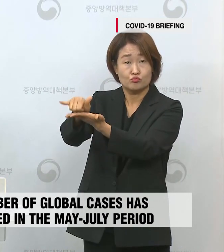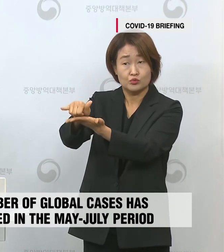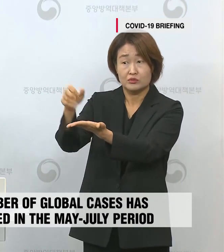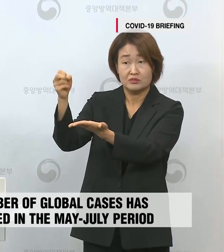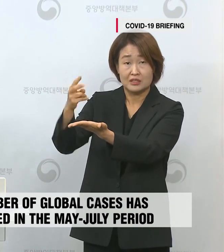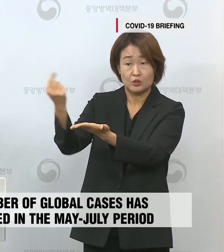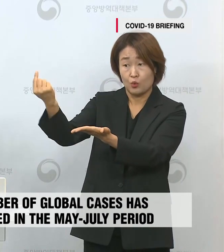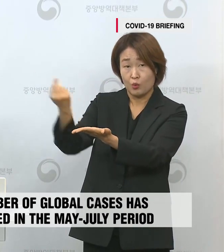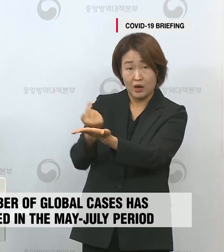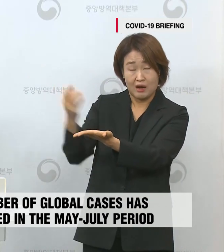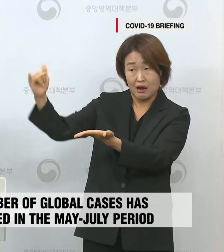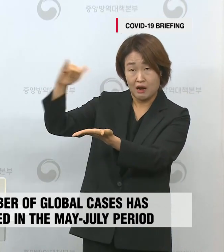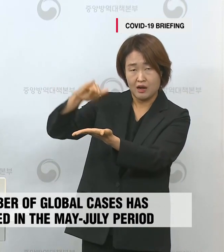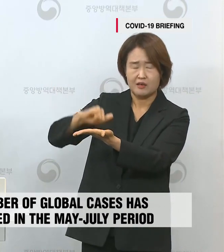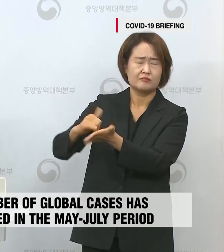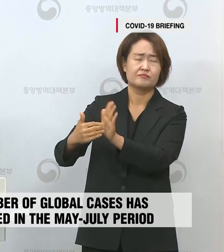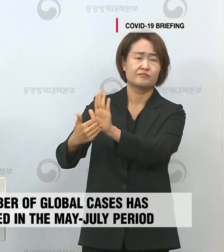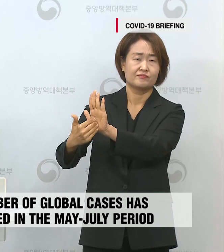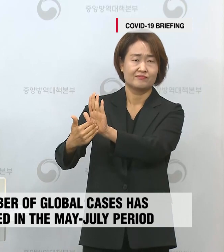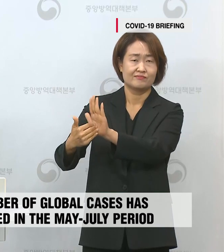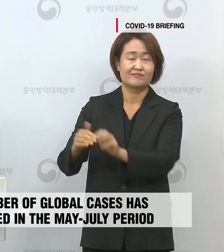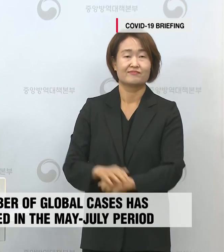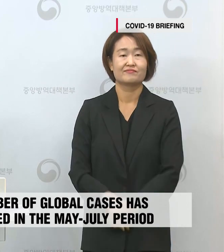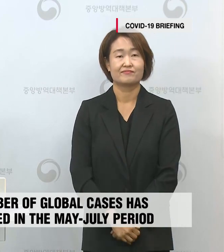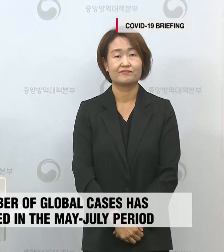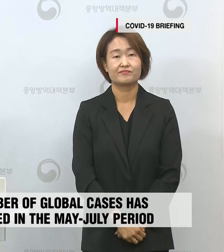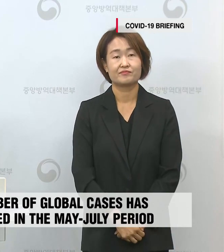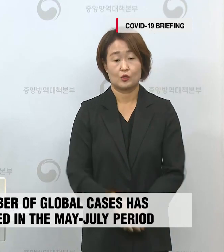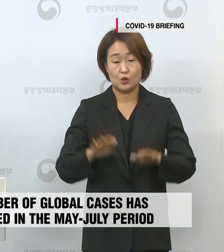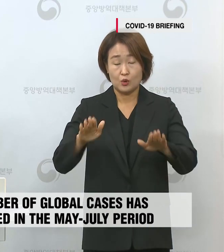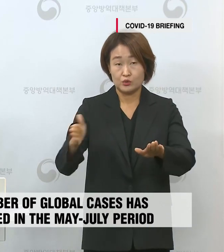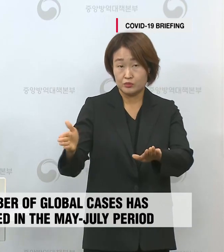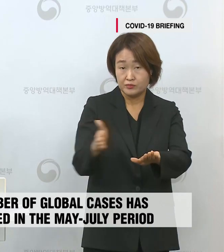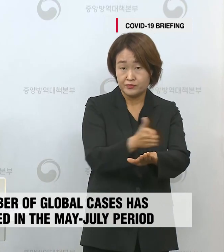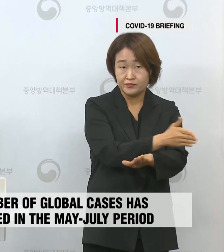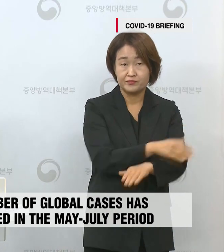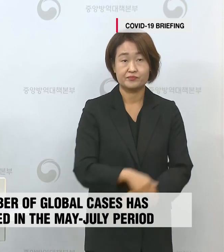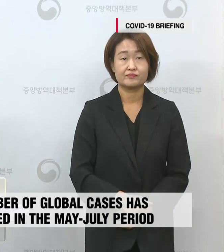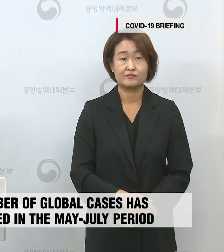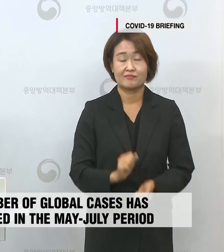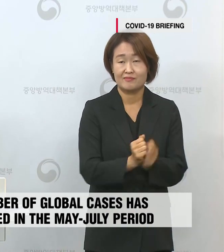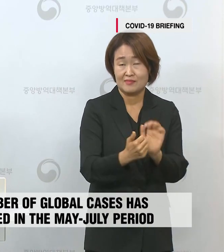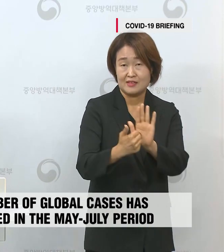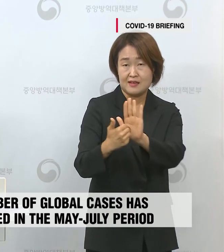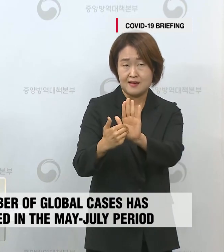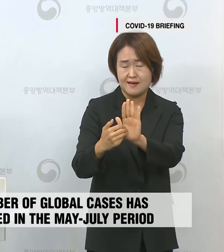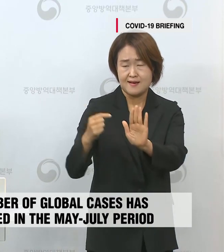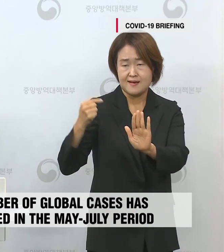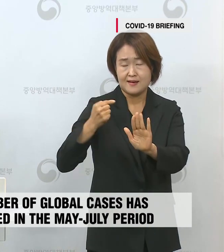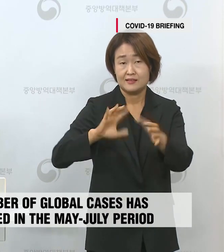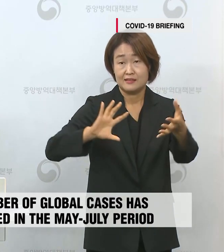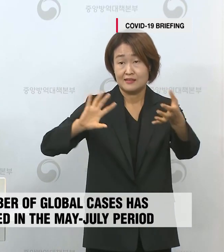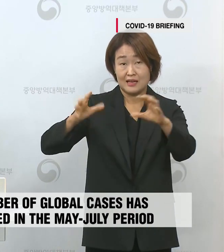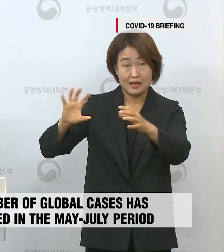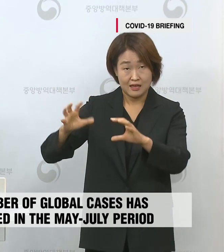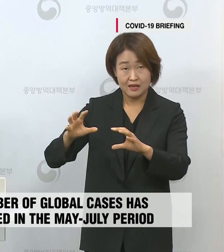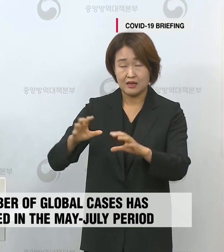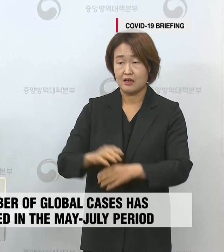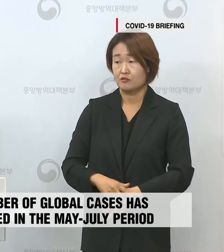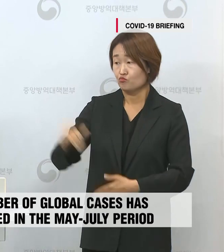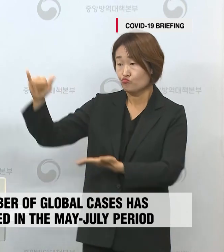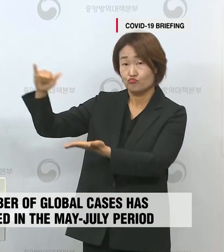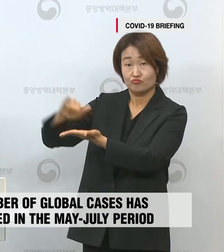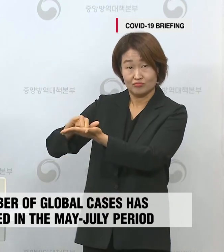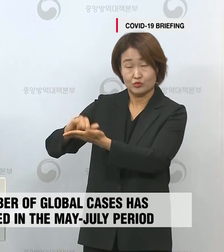as for people who are leaving to these high-risk countries, we are restricting their return as well. And starting